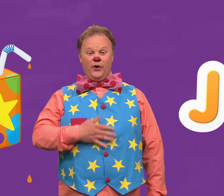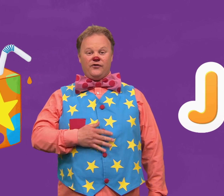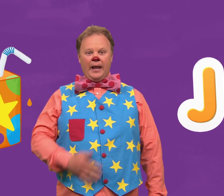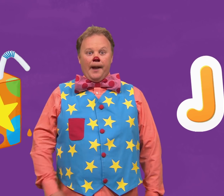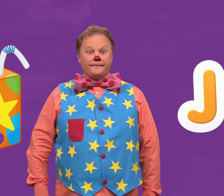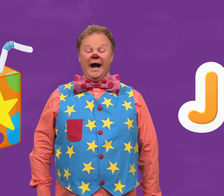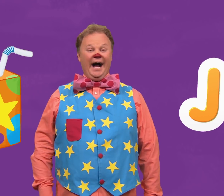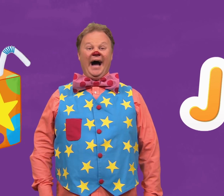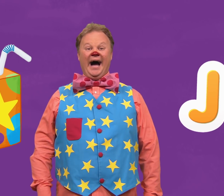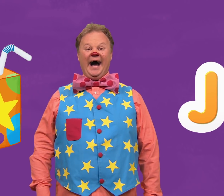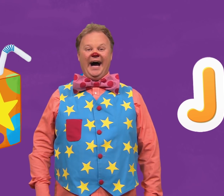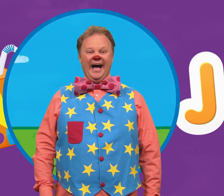juice.